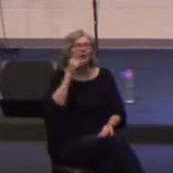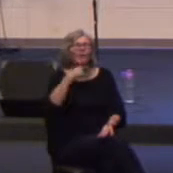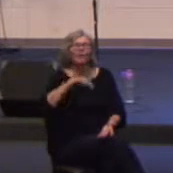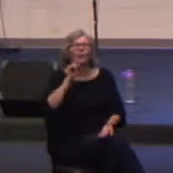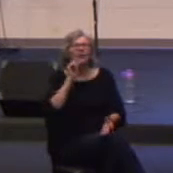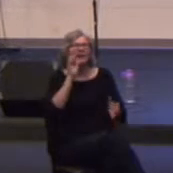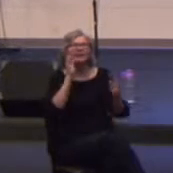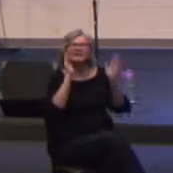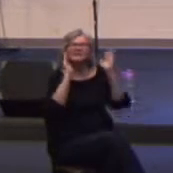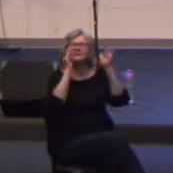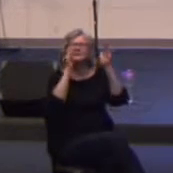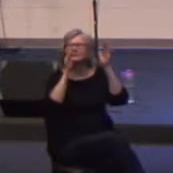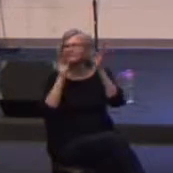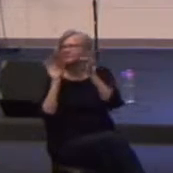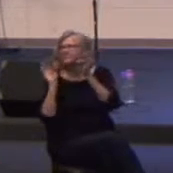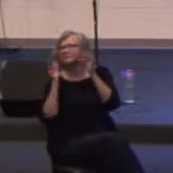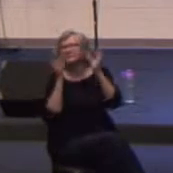again.